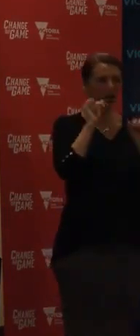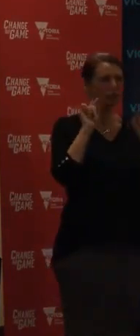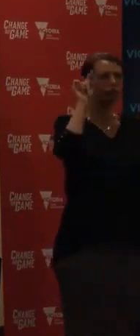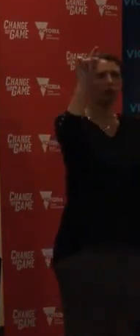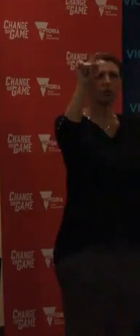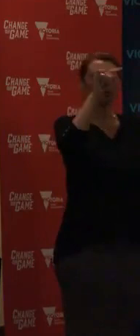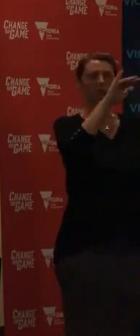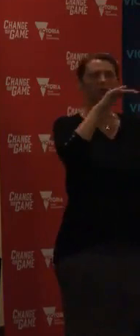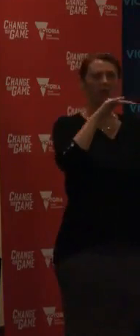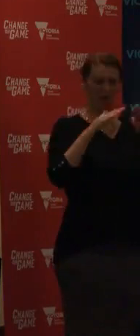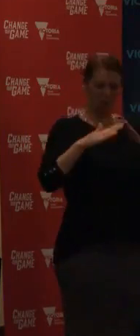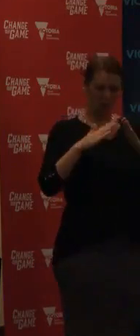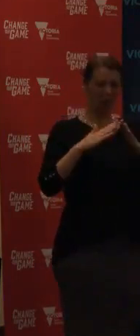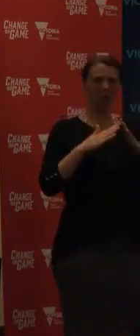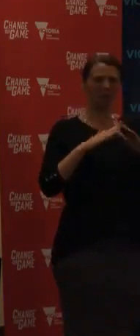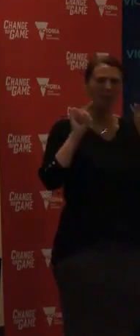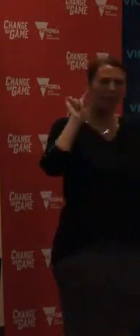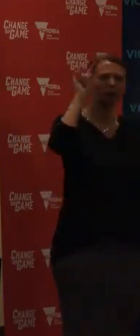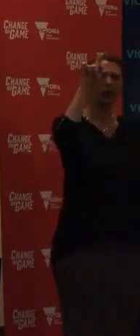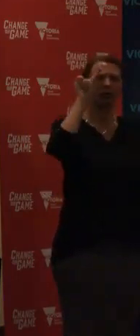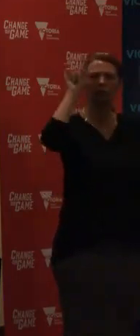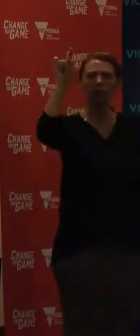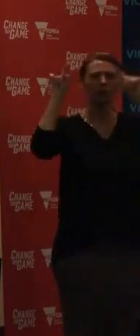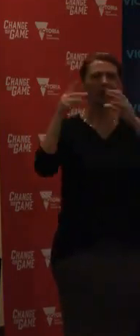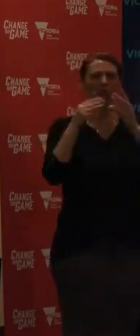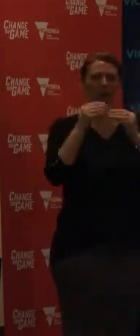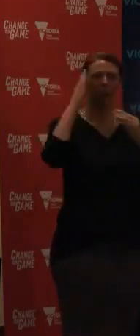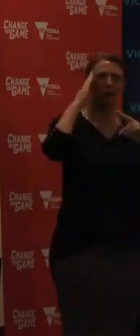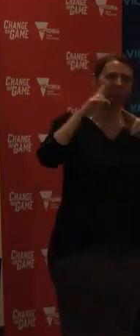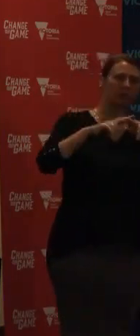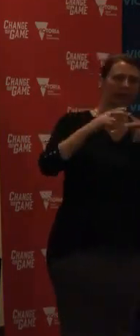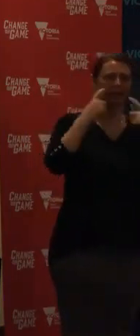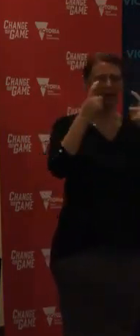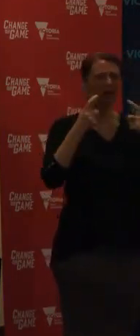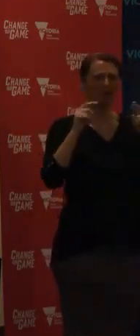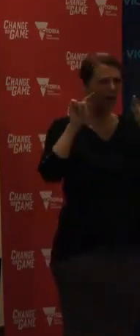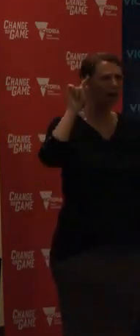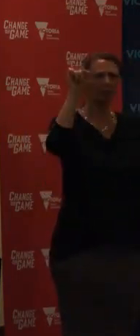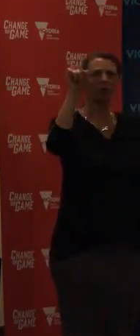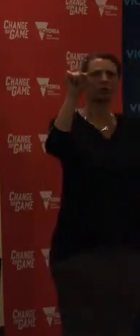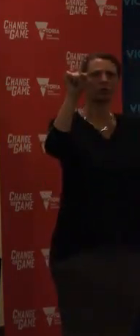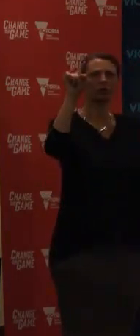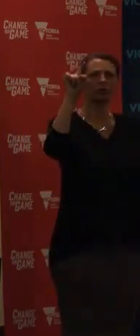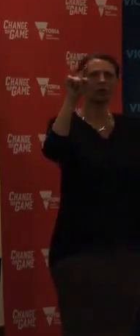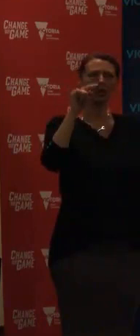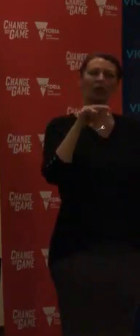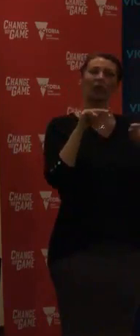home with people other than mum, dad or a carer, and to participate in group-based